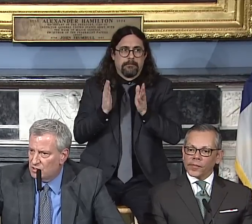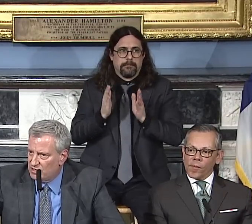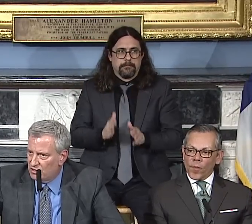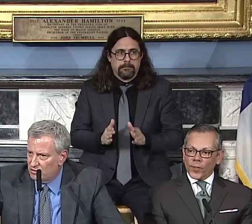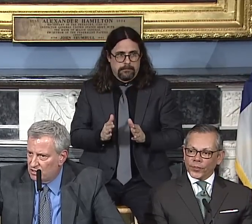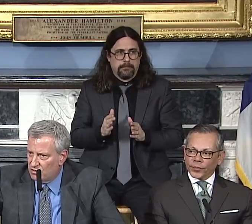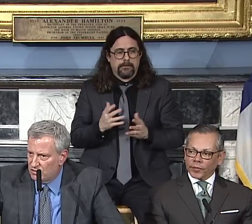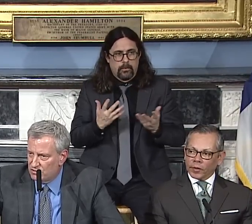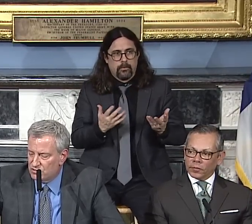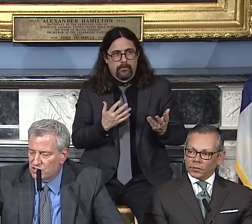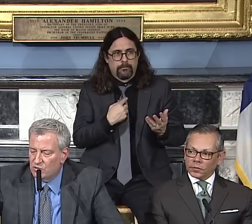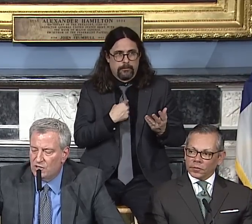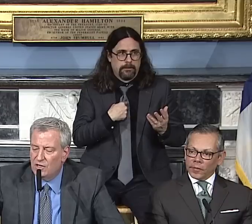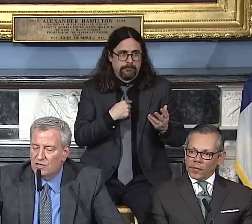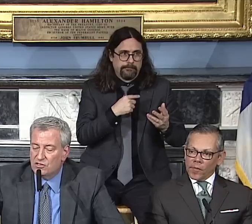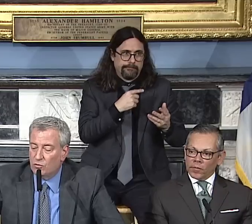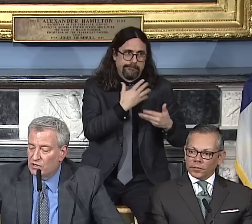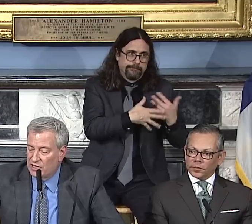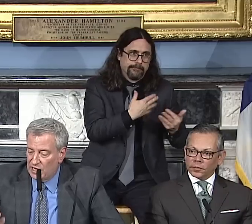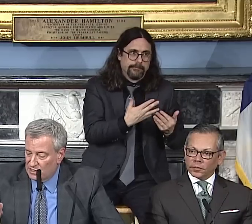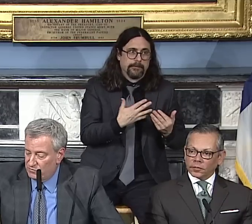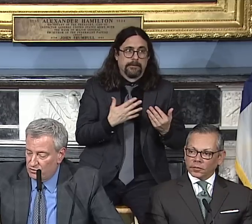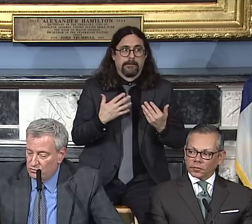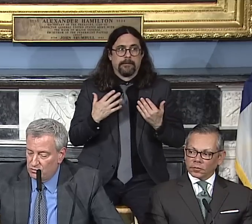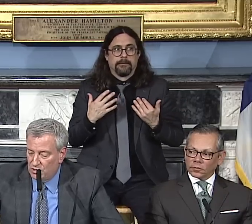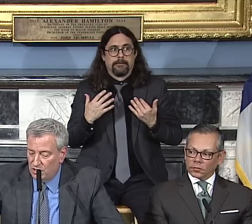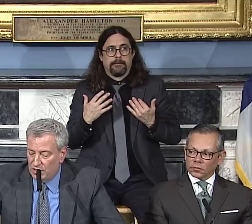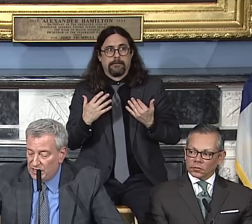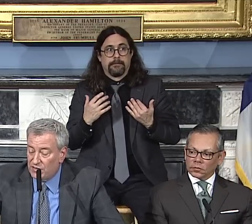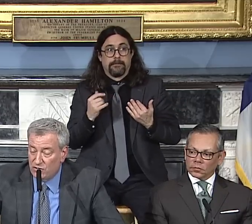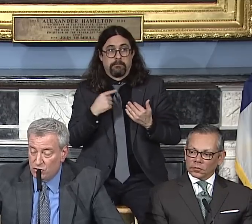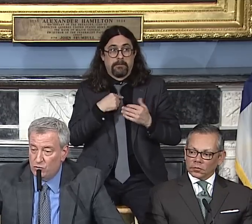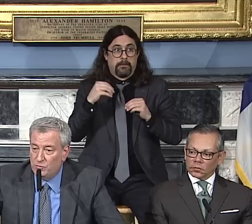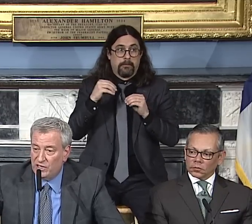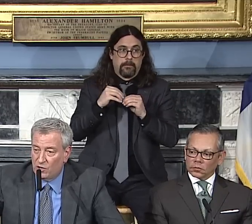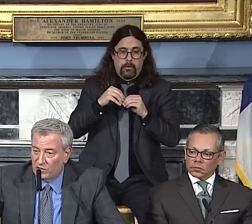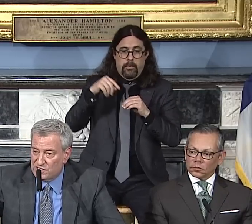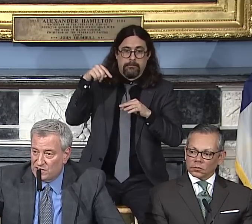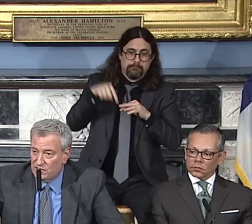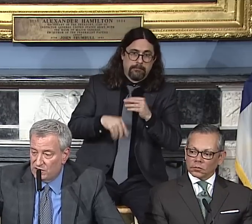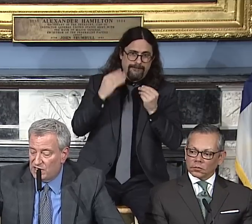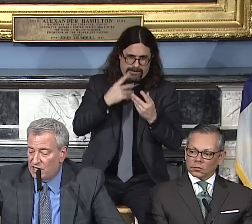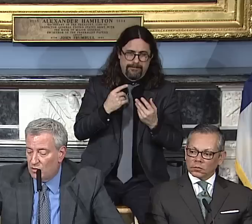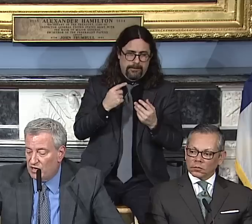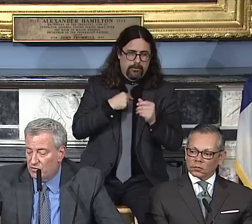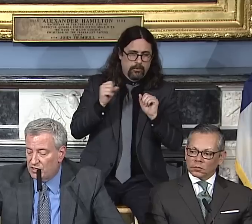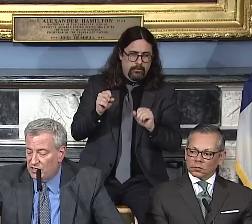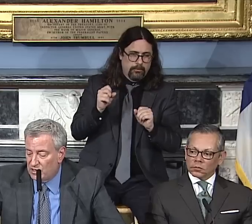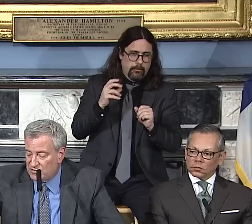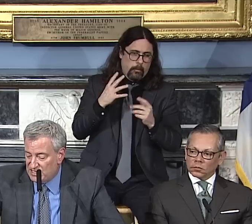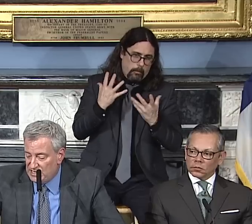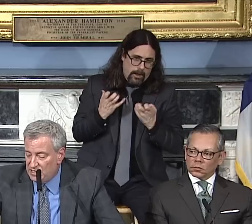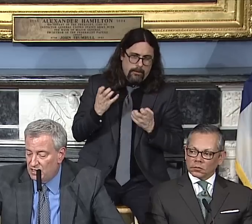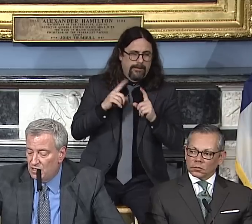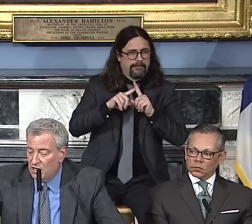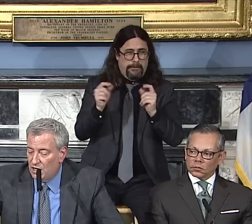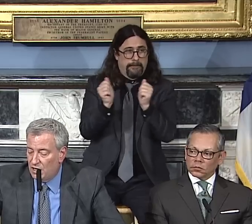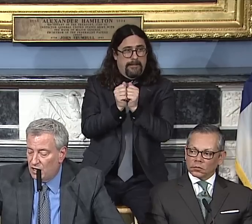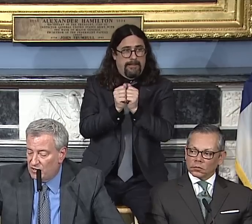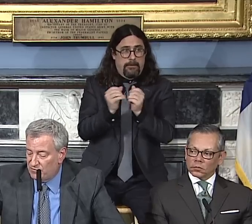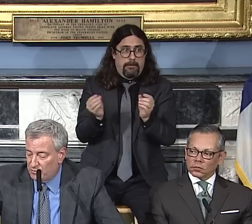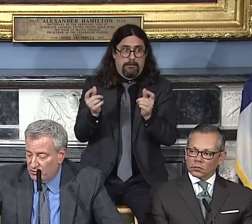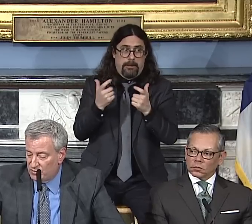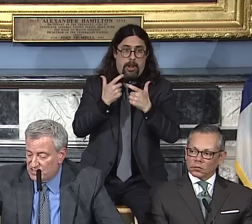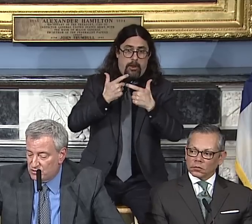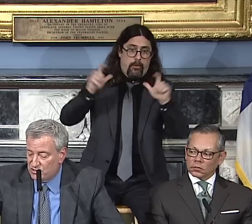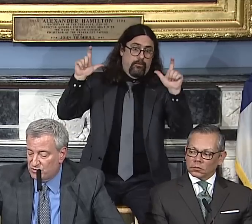numbers, it's going to be harder and harder to do so. So cannot give you anything new beyond what I said the other day about the EMT.